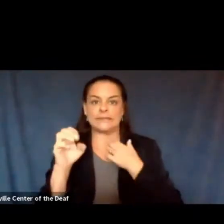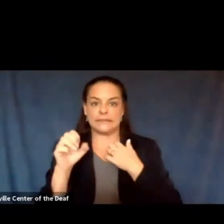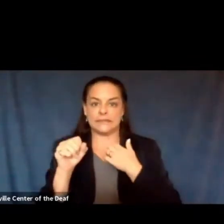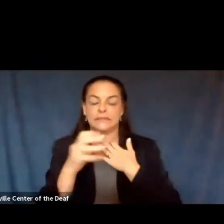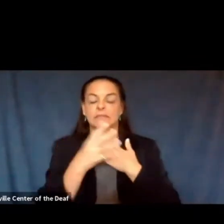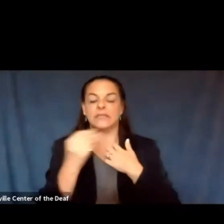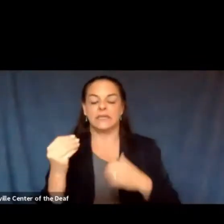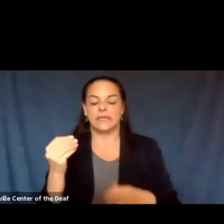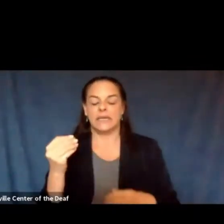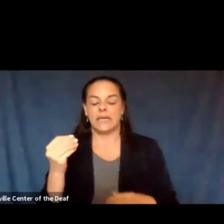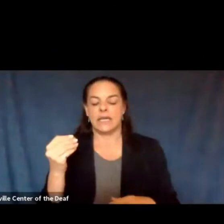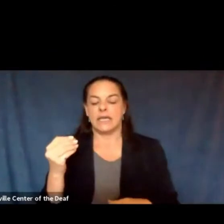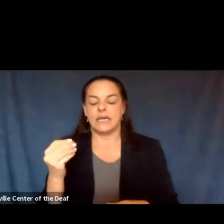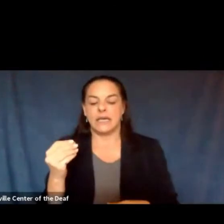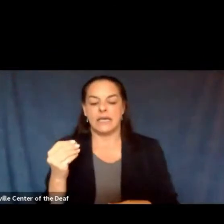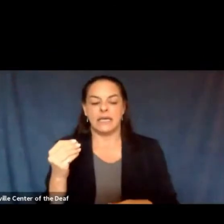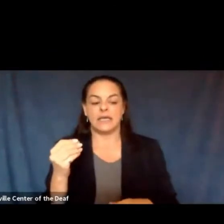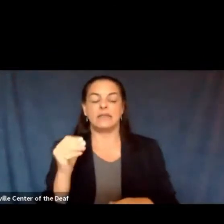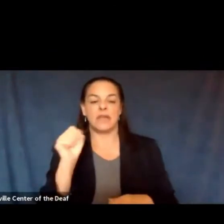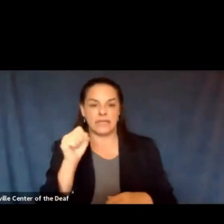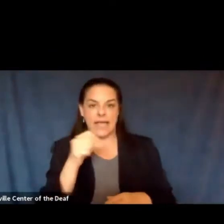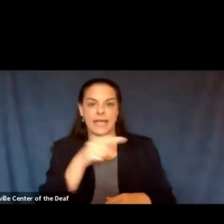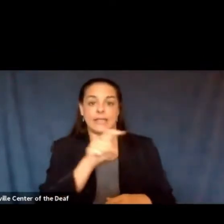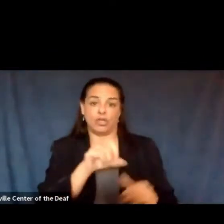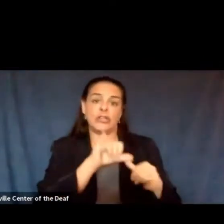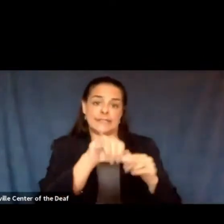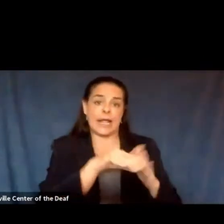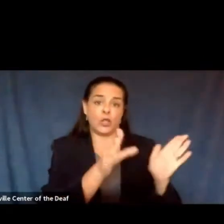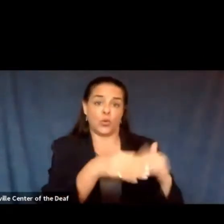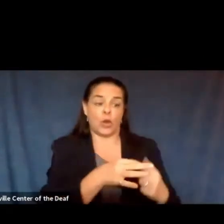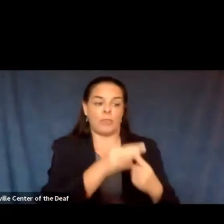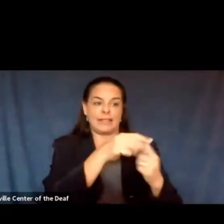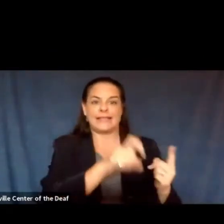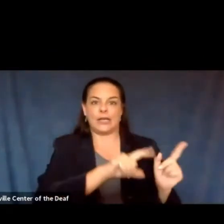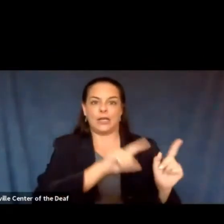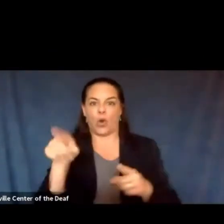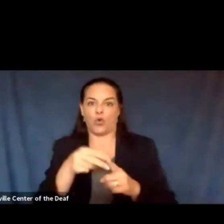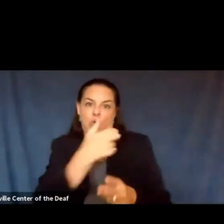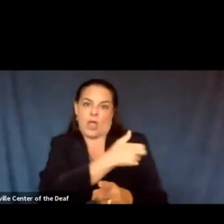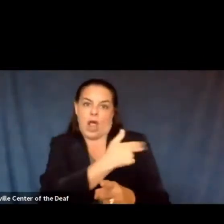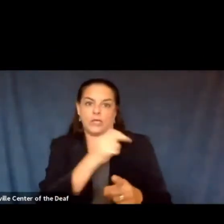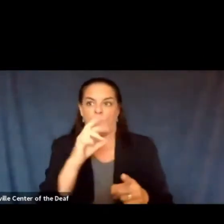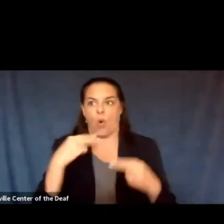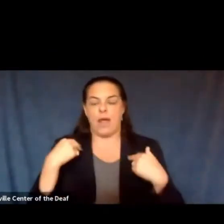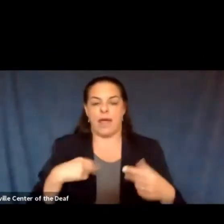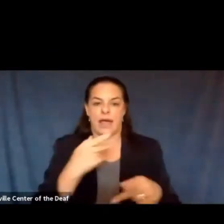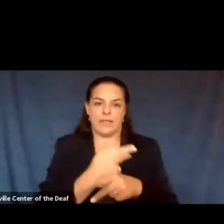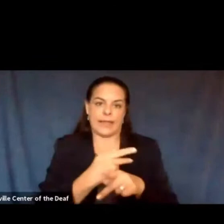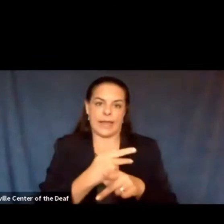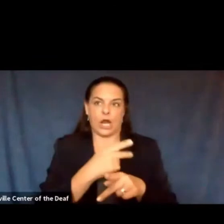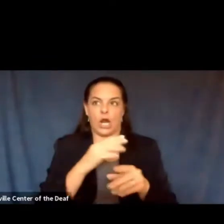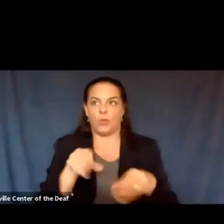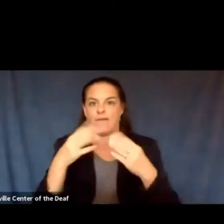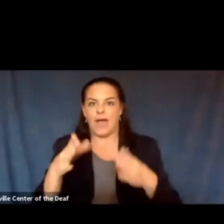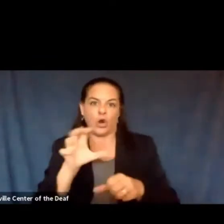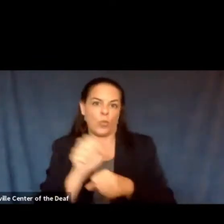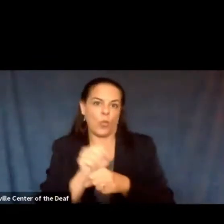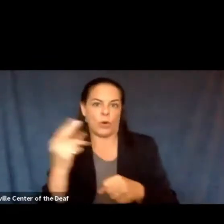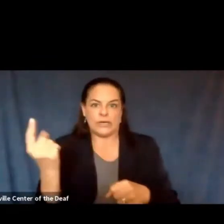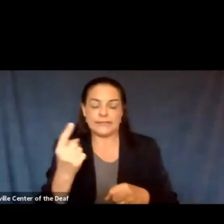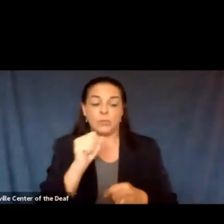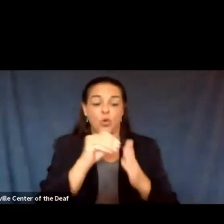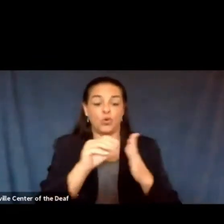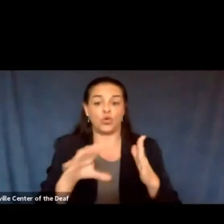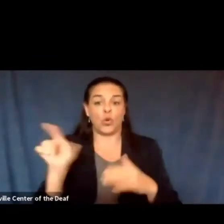And then, yes, they should stay in their rooms unless they need to go to the hospital or a healthcare provider appointment or something like that. So the